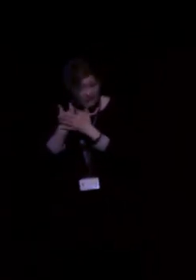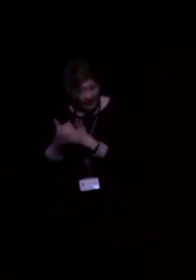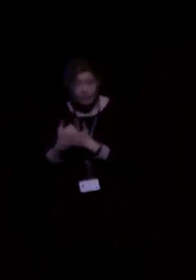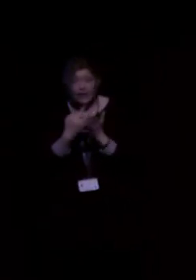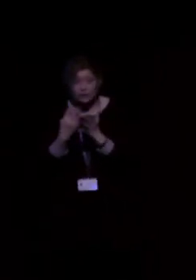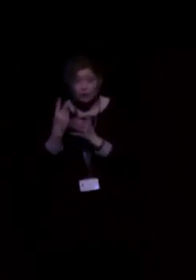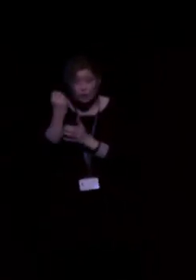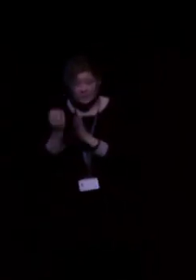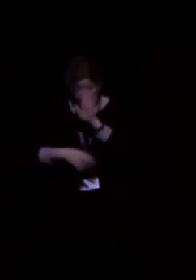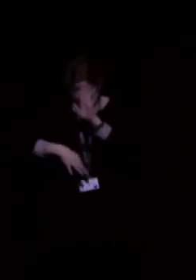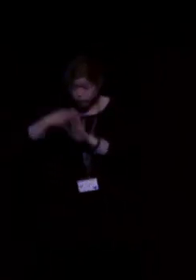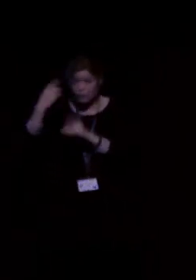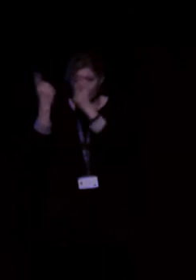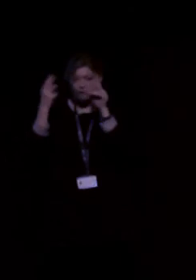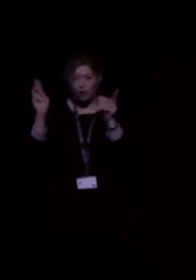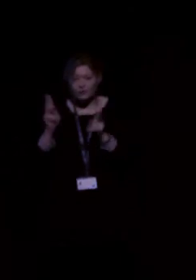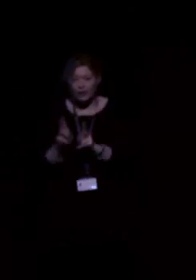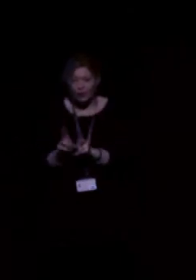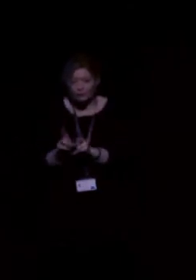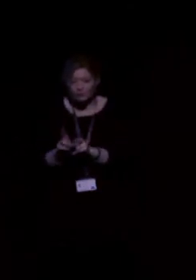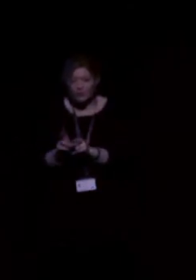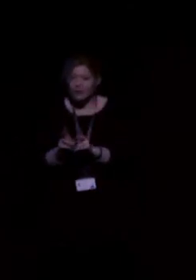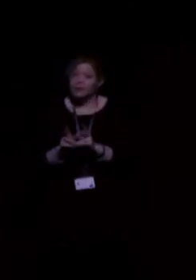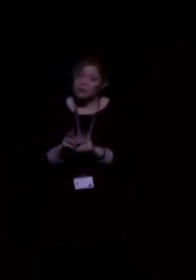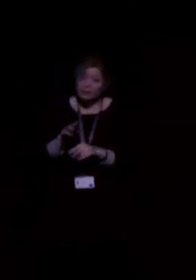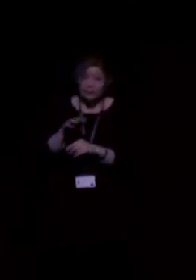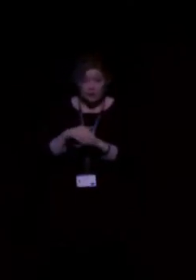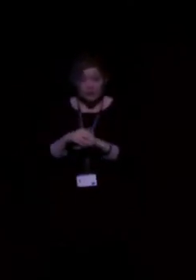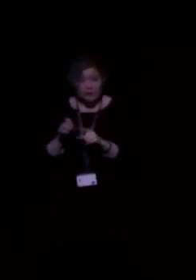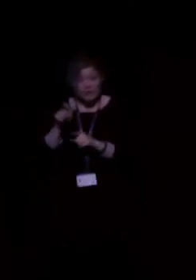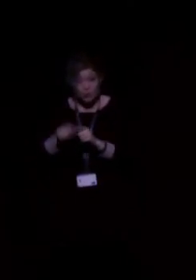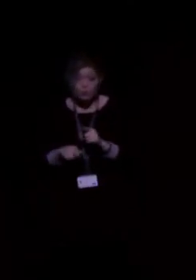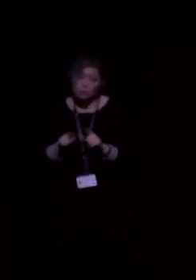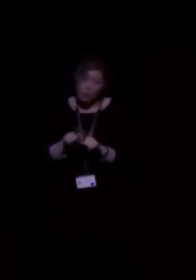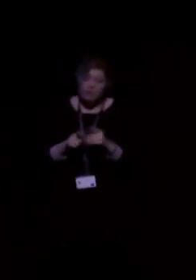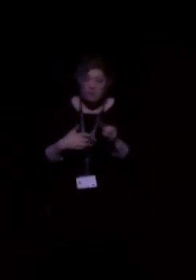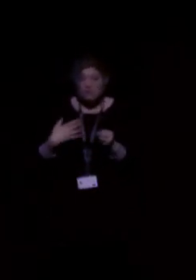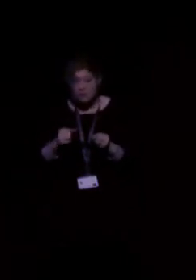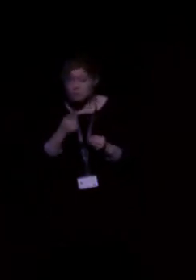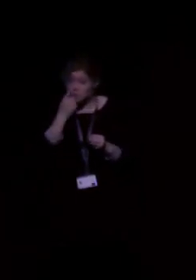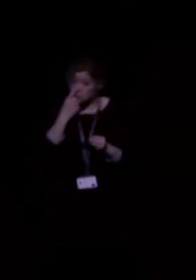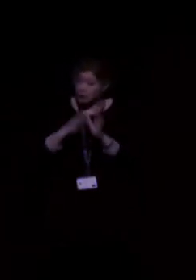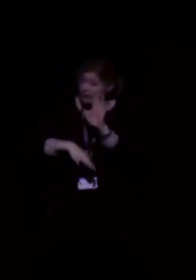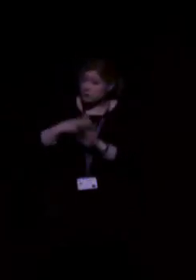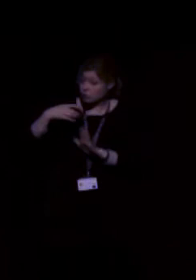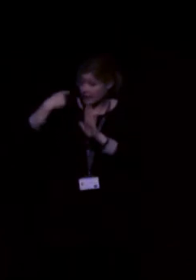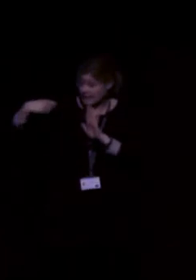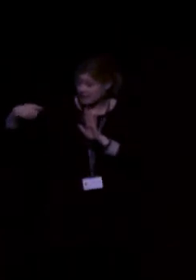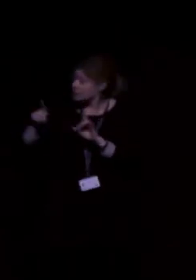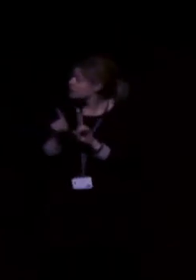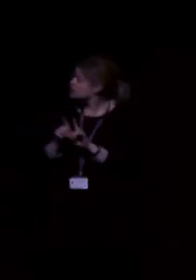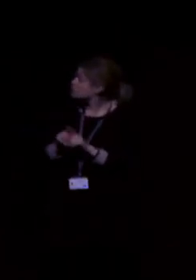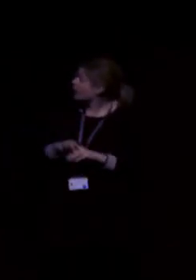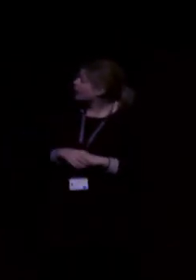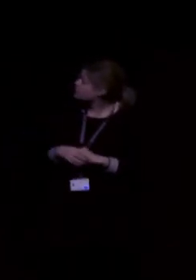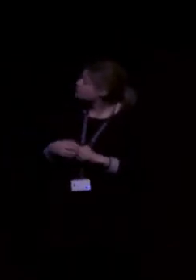vertigo, but also patients about 50-50 chance of improving the tinnitus in the ear as well. The older therapy of